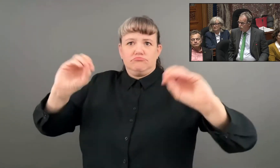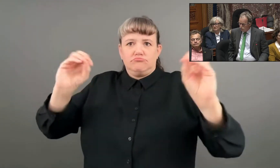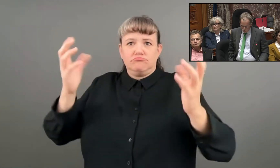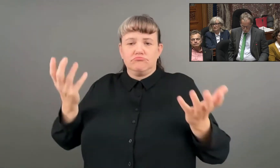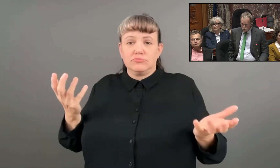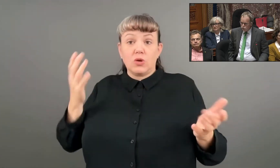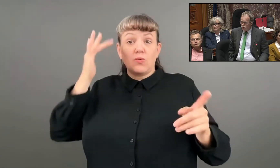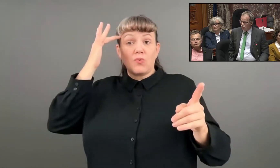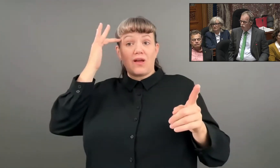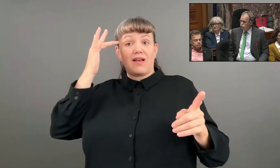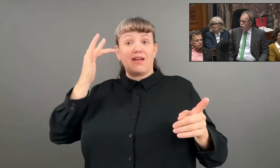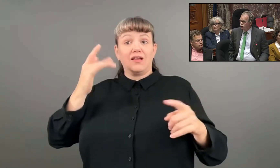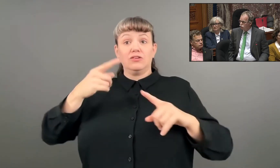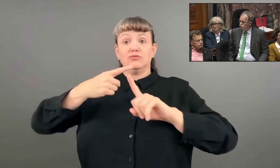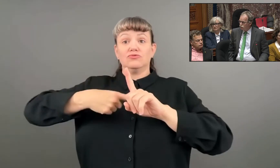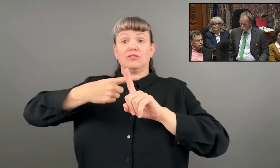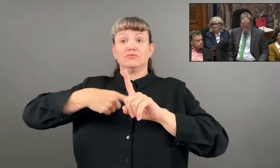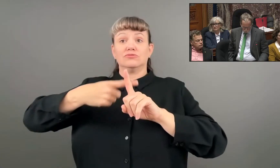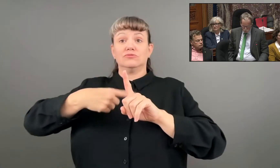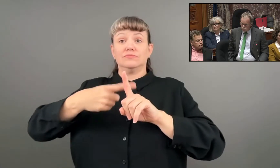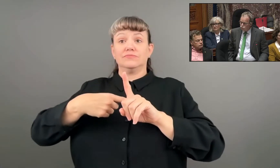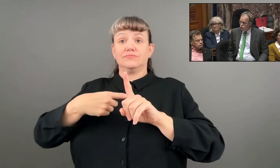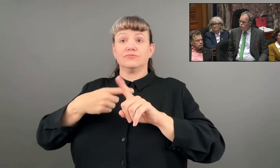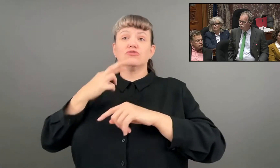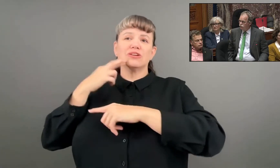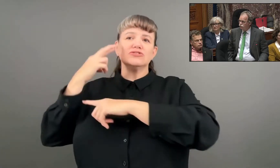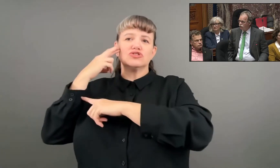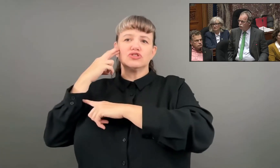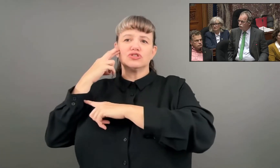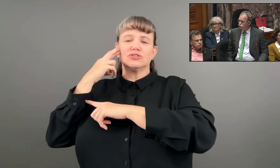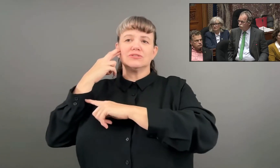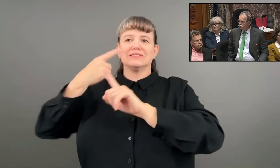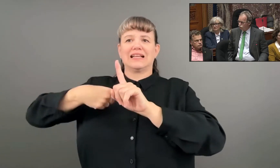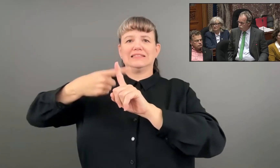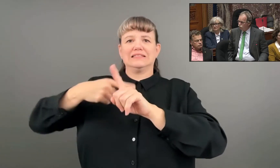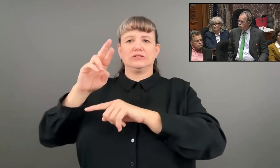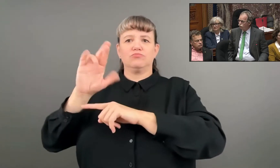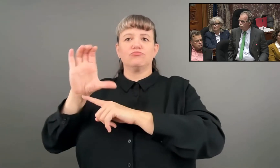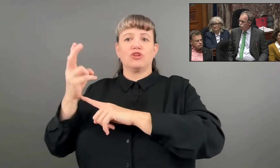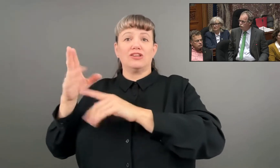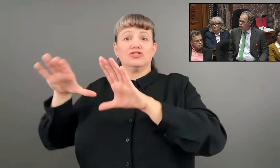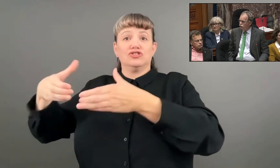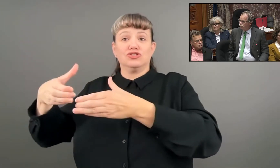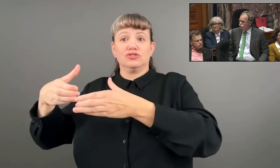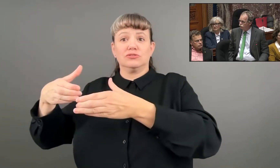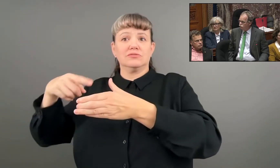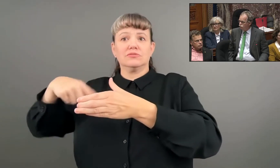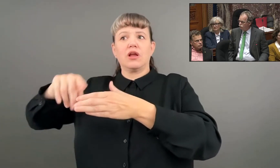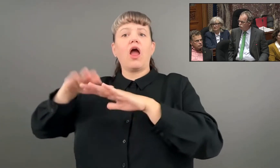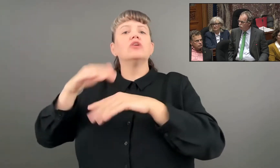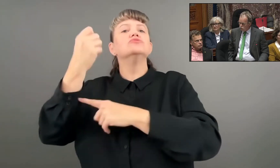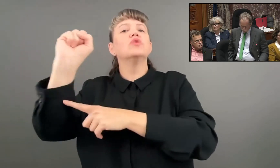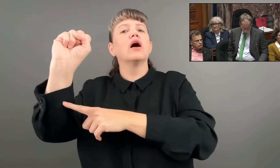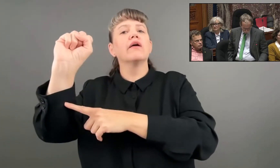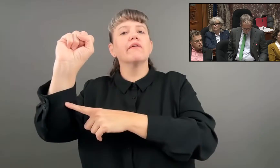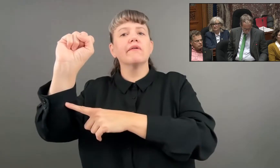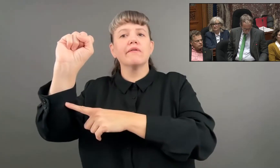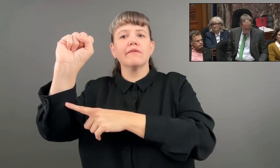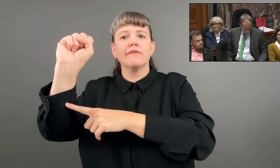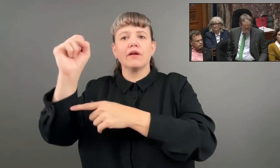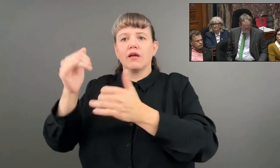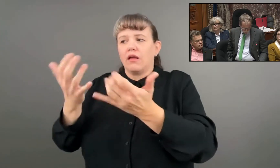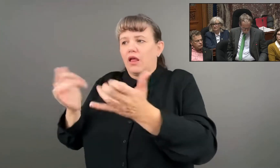strike, something the government could deal with and find a fair settlement so services to British Columbians could be